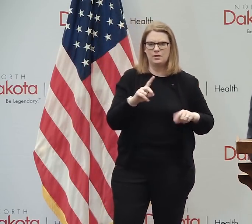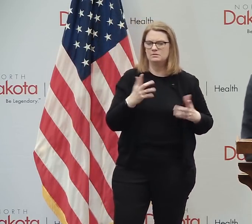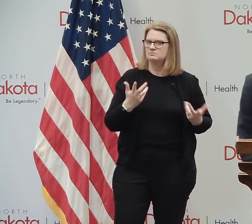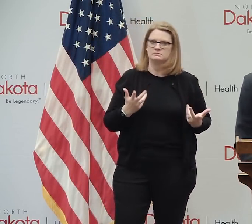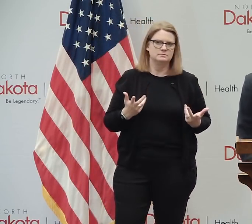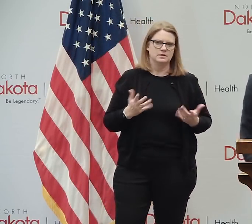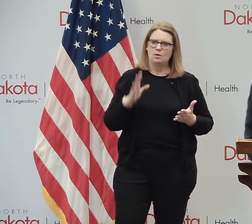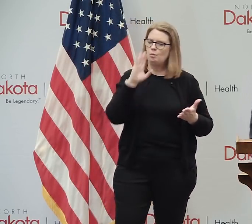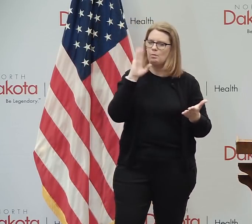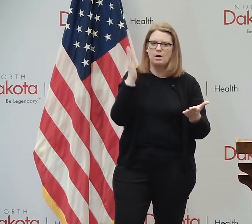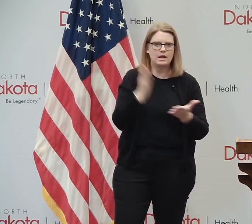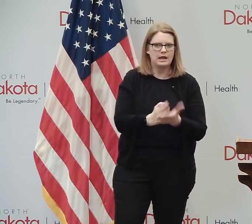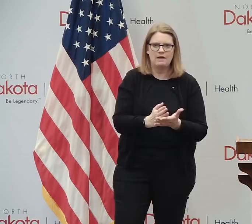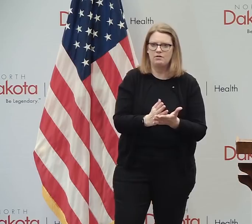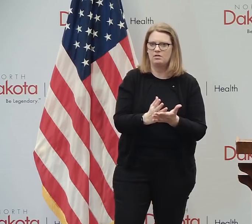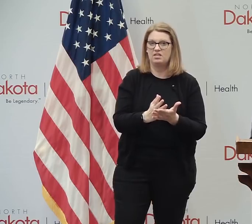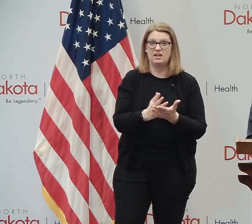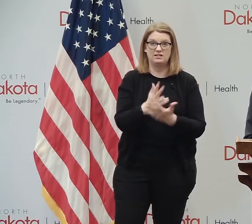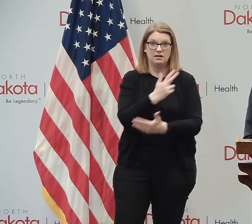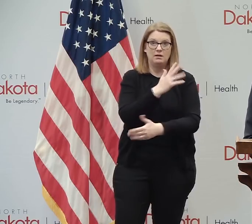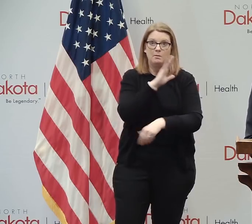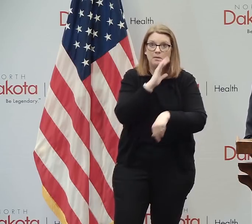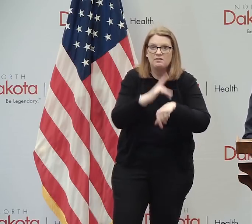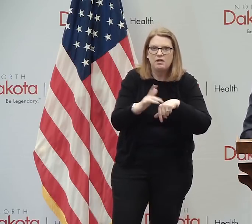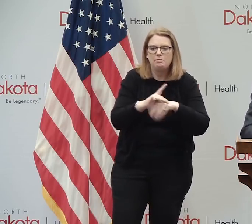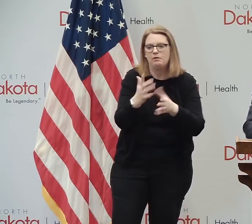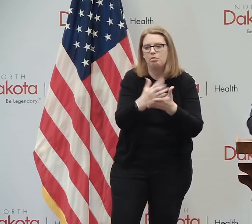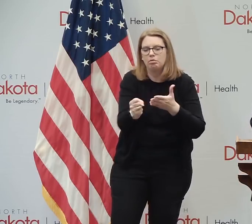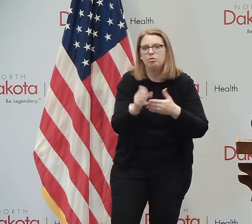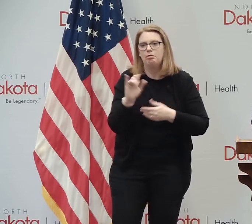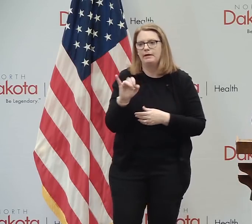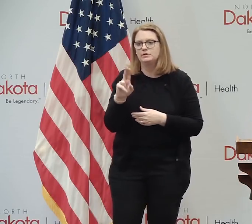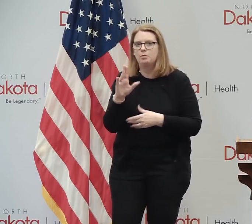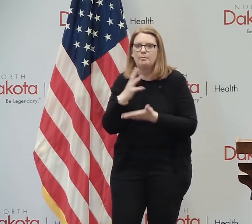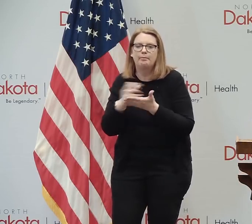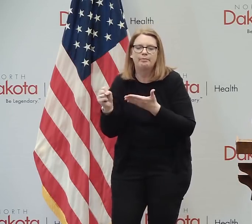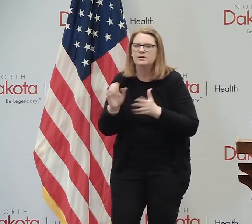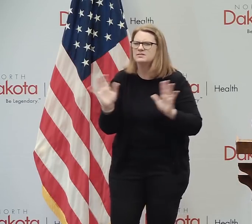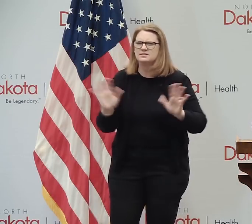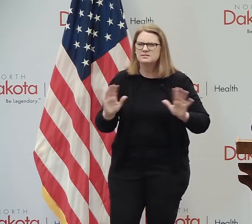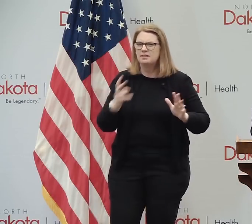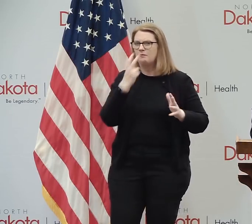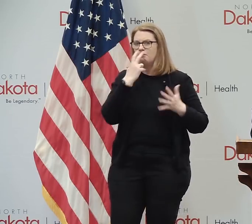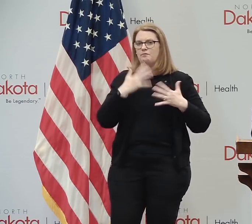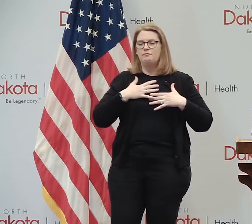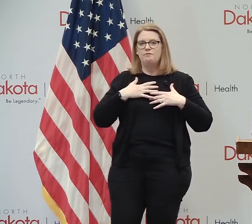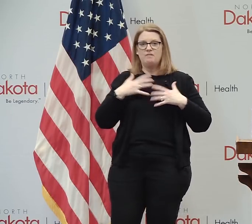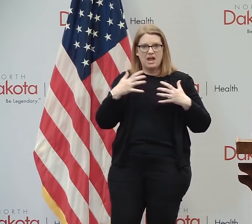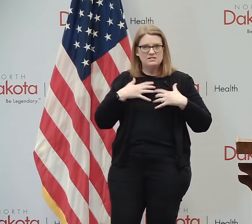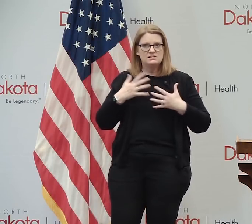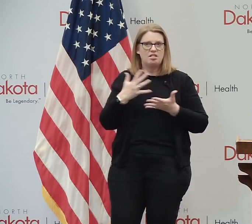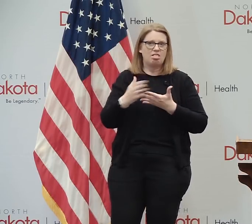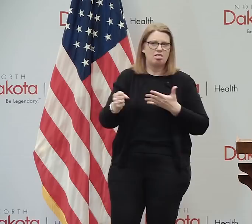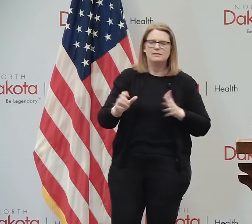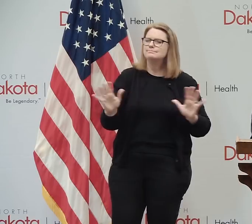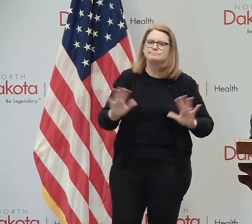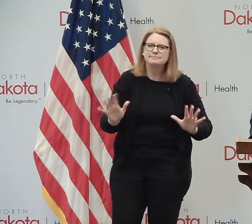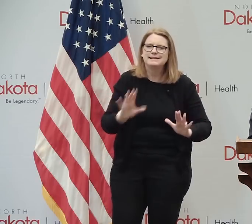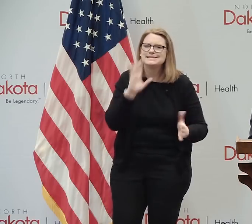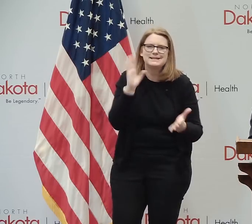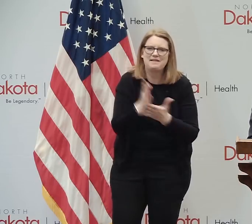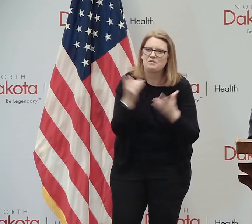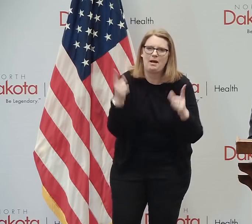We were never out of healthcare capacity. We were never out of ICU beds. We were never out of ventilators. We were never in that risk spot. So